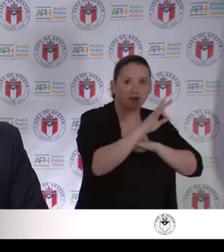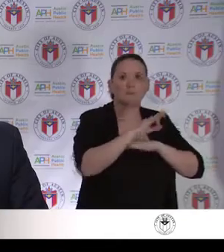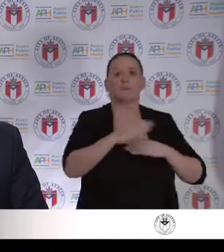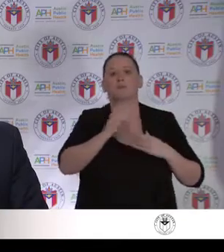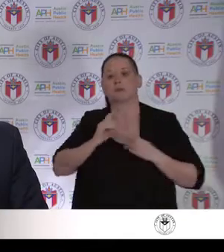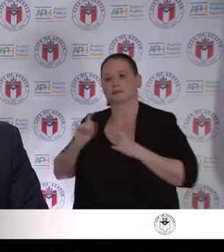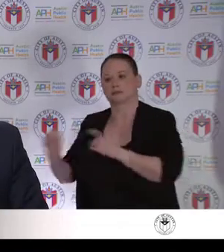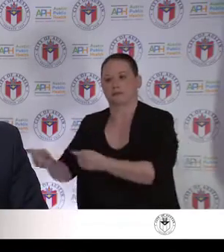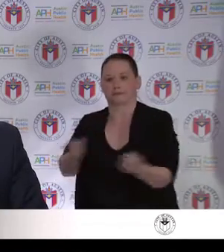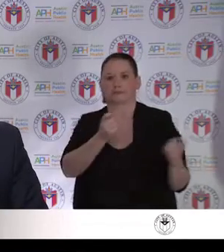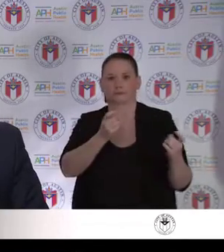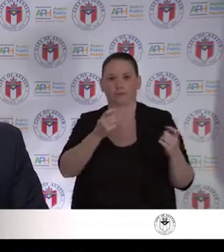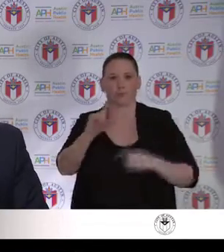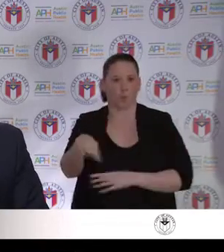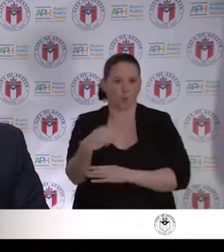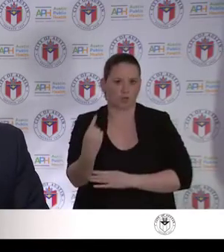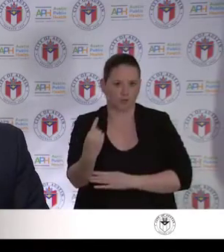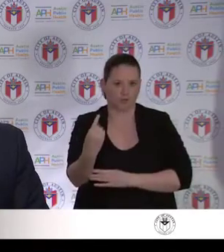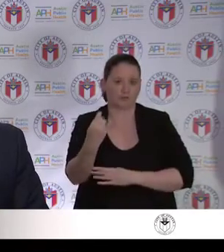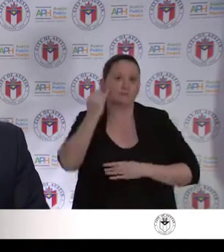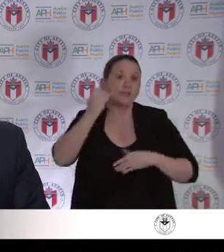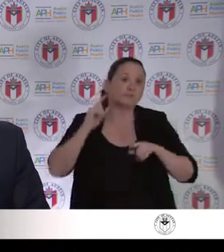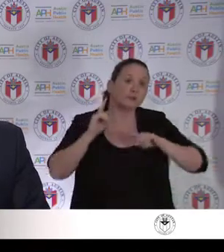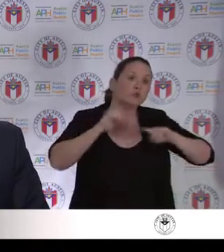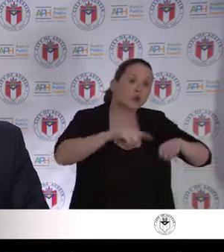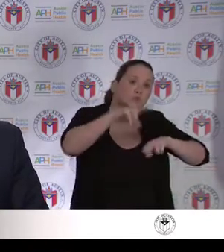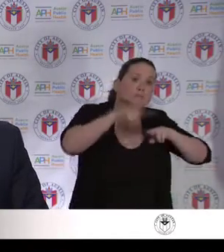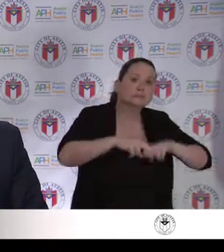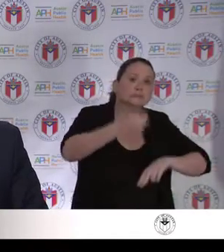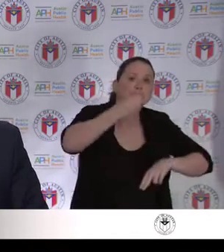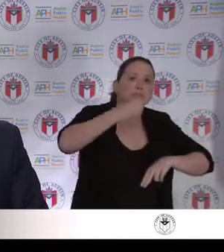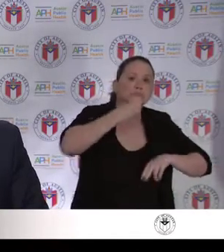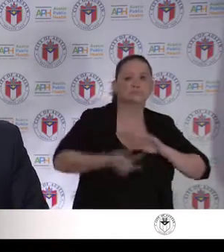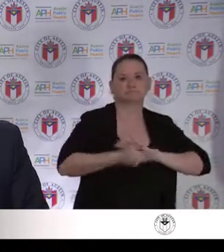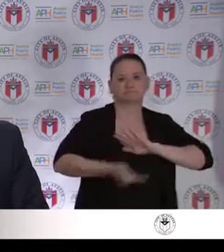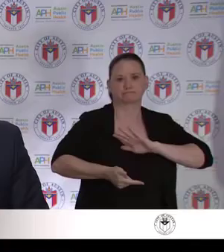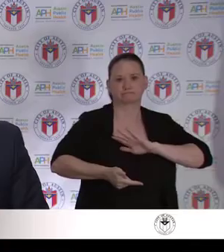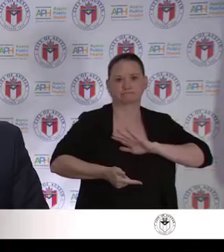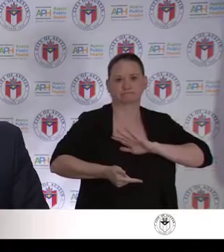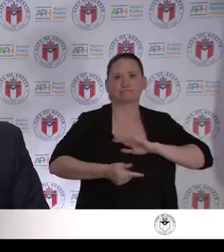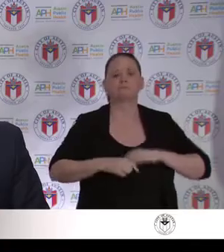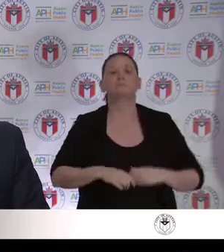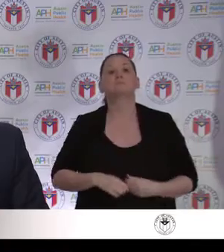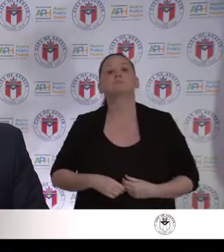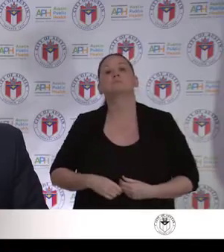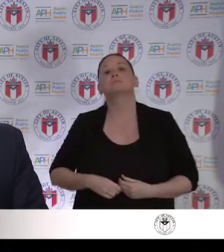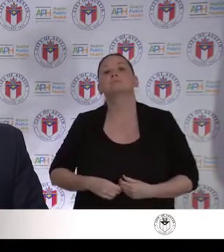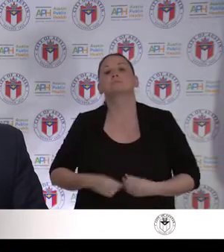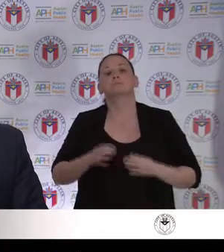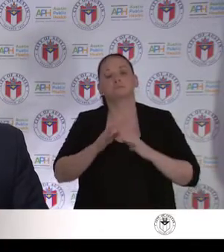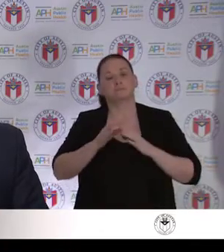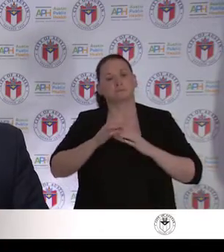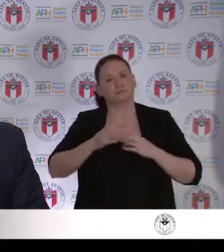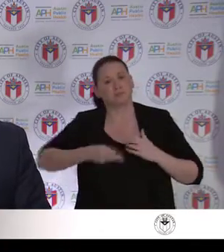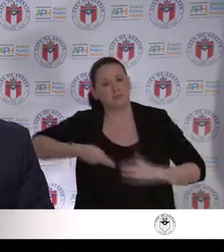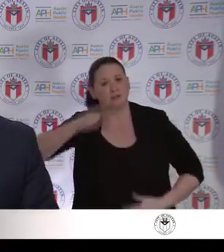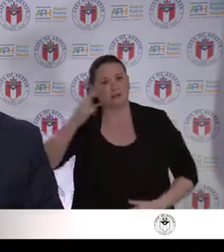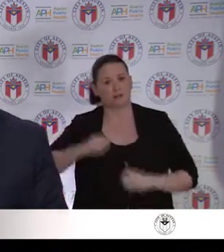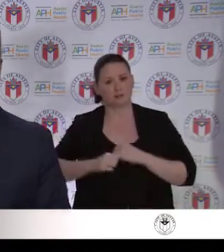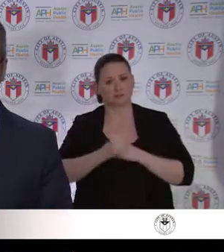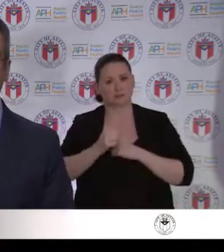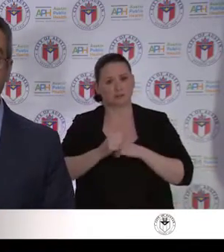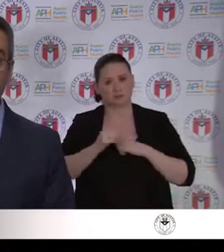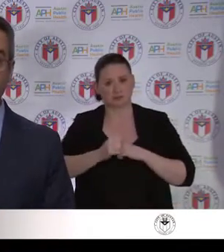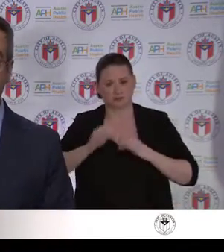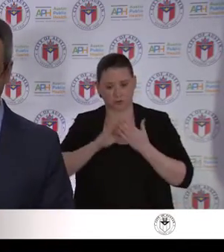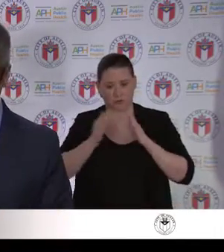only. Dine-in service will be prohibited. Due to the substantial risk to the public of